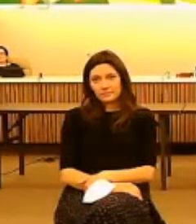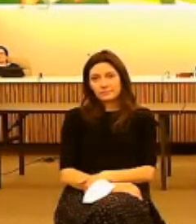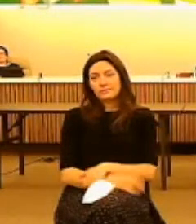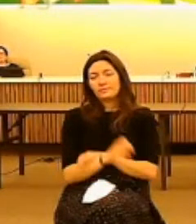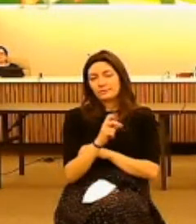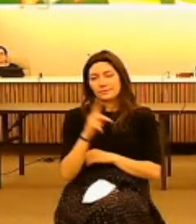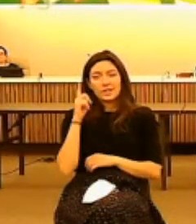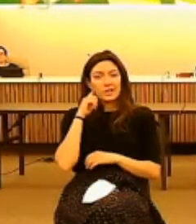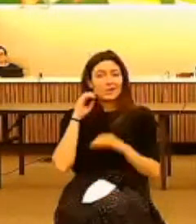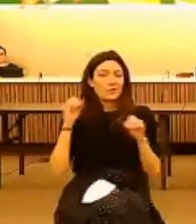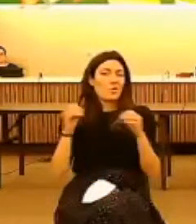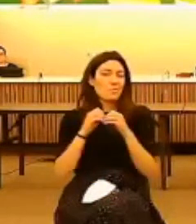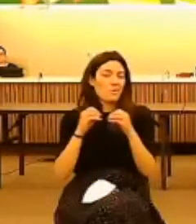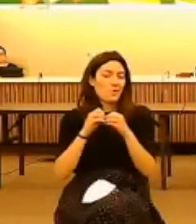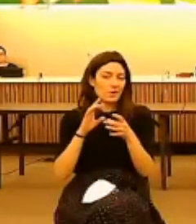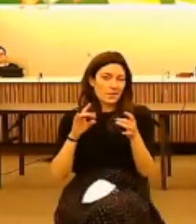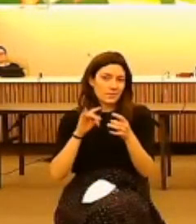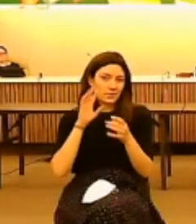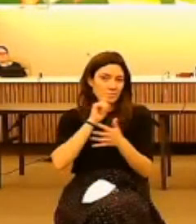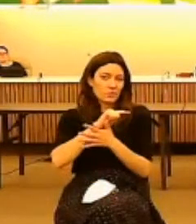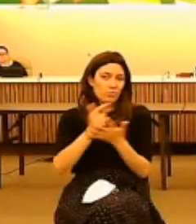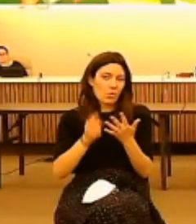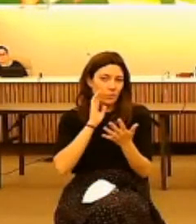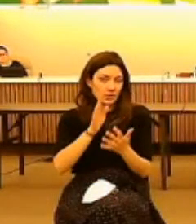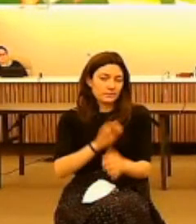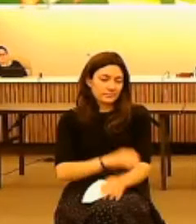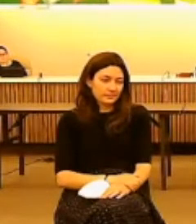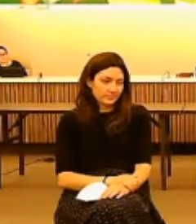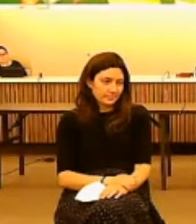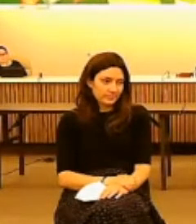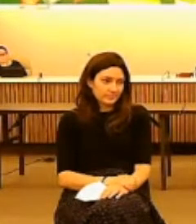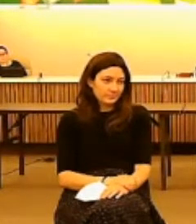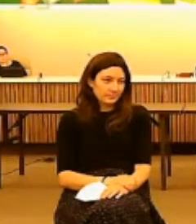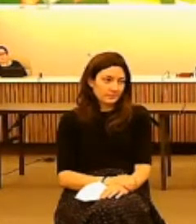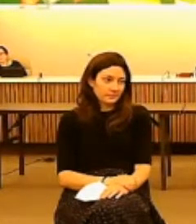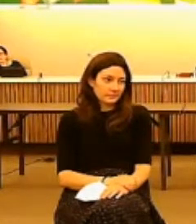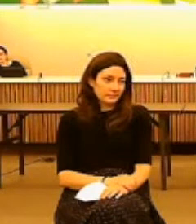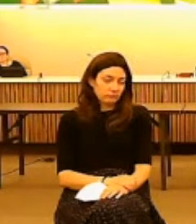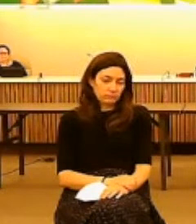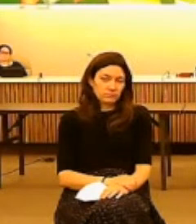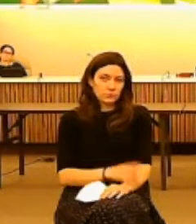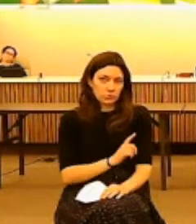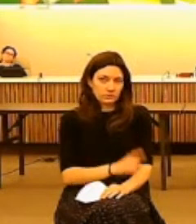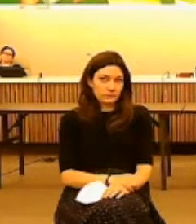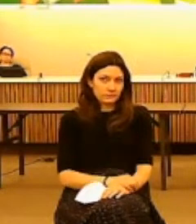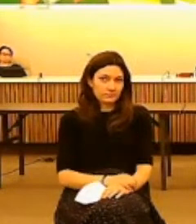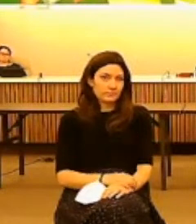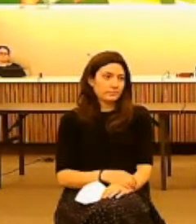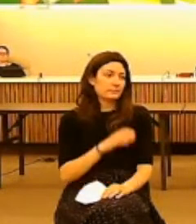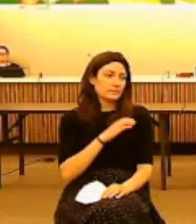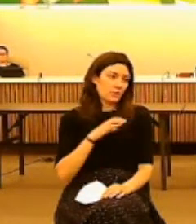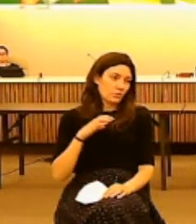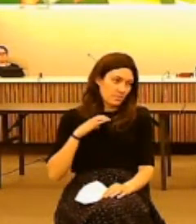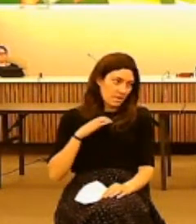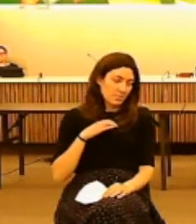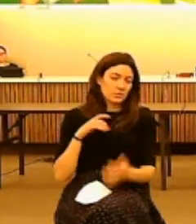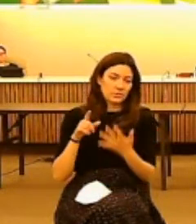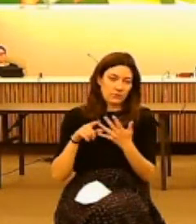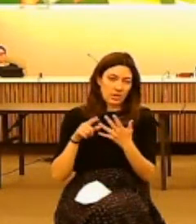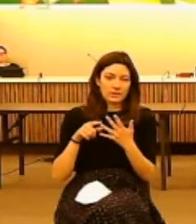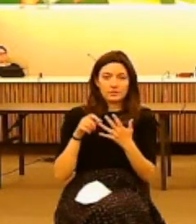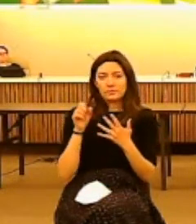Hearing no further comments, please call the roll. Councilmember Safranek? Aye. Councilmember Bolsner?